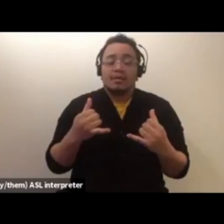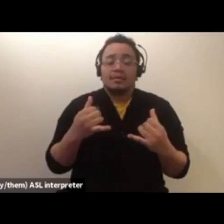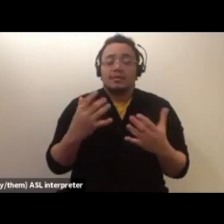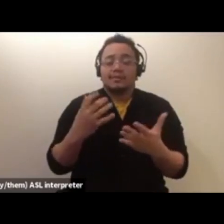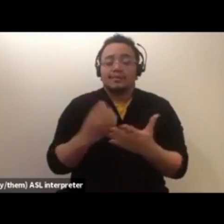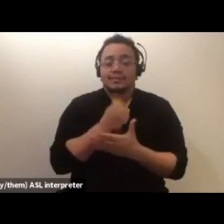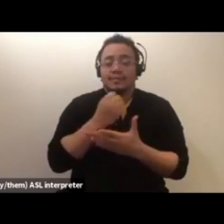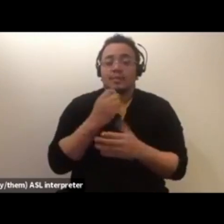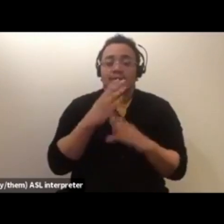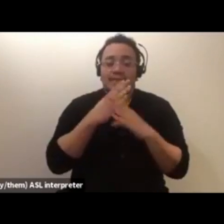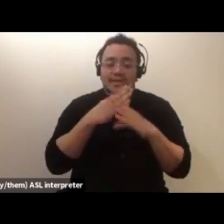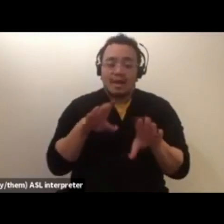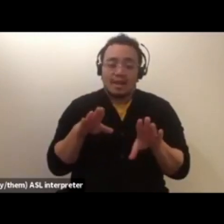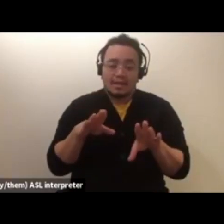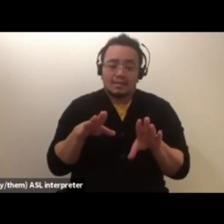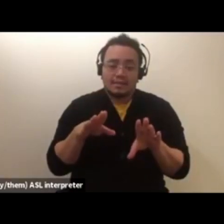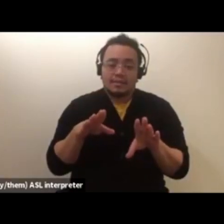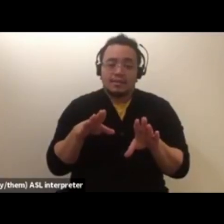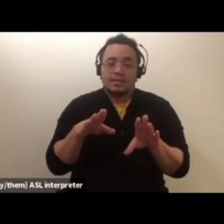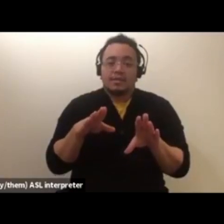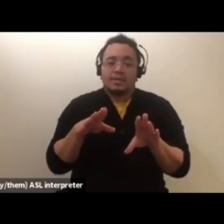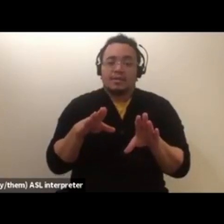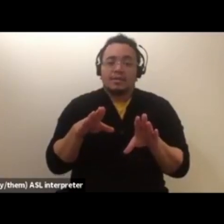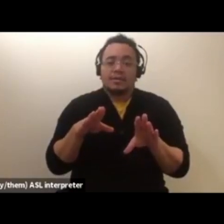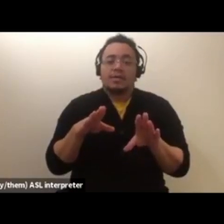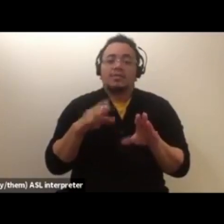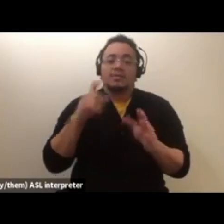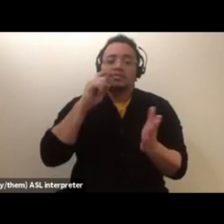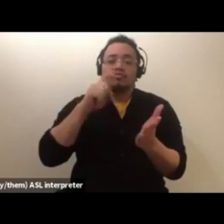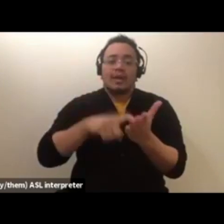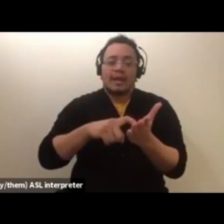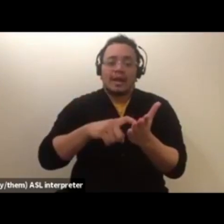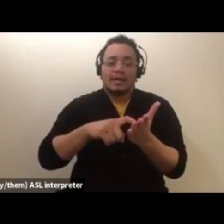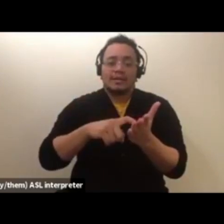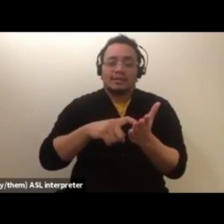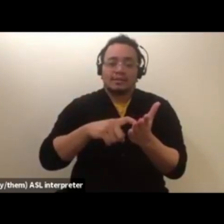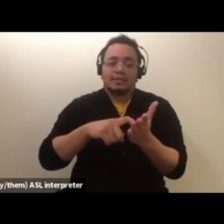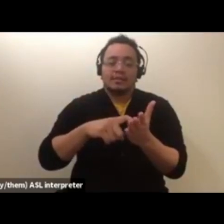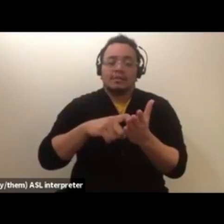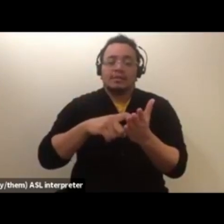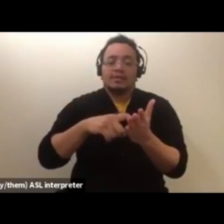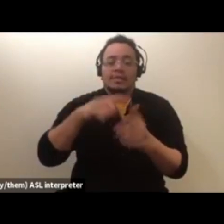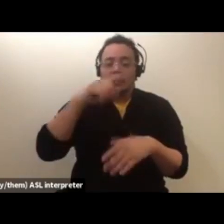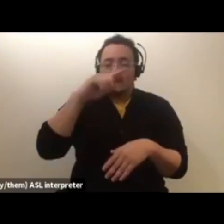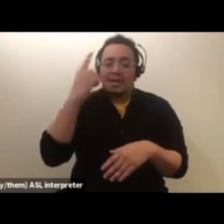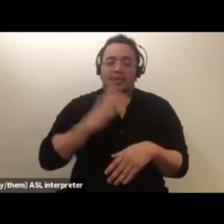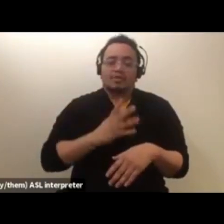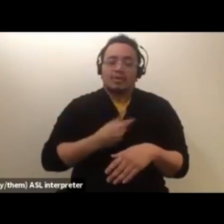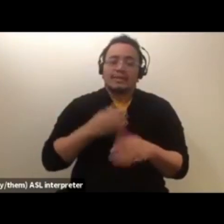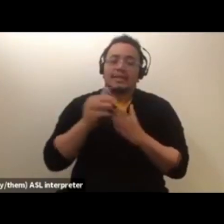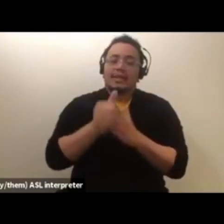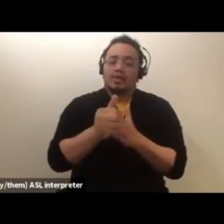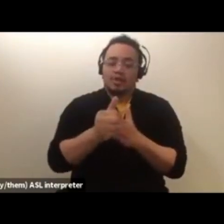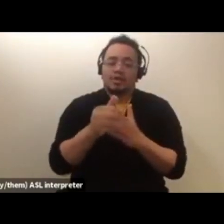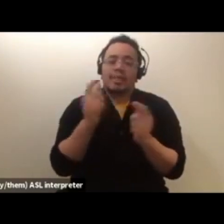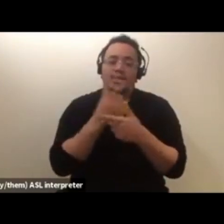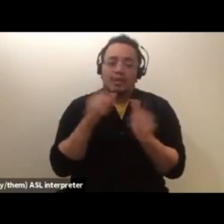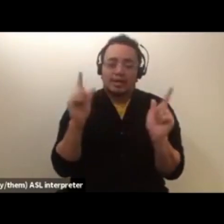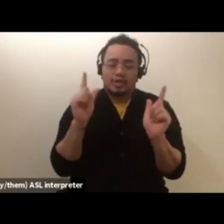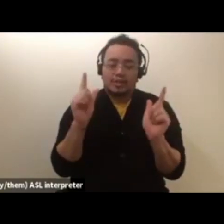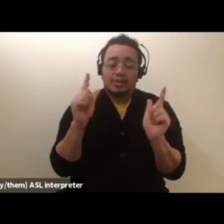trans leaders have to do liberation work even while mourning, because the mourning does not end. Black trans leaders do